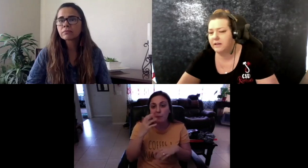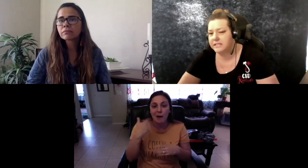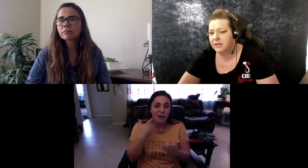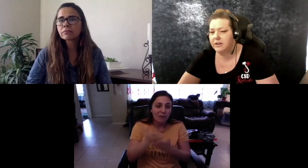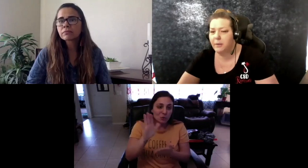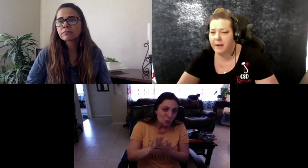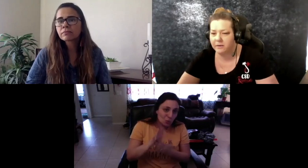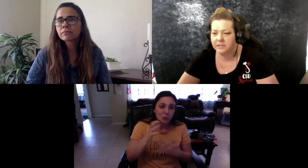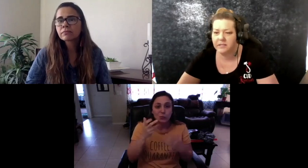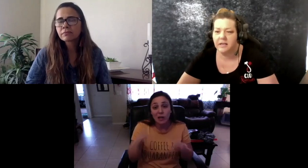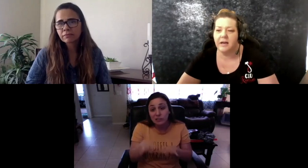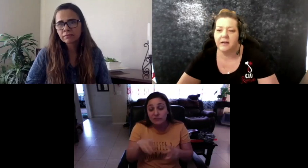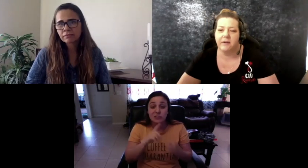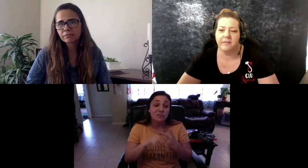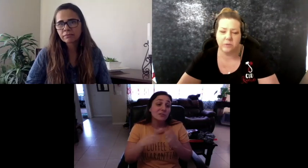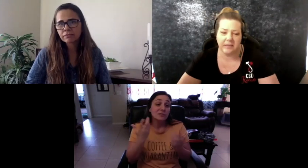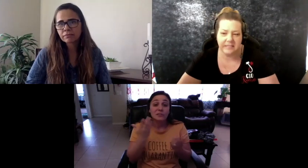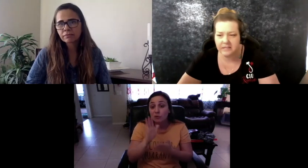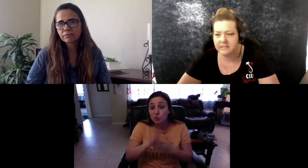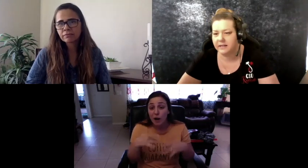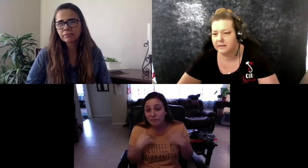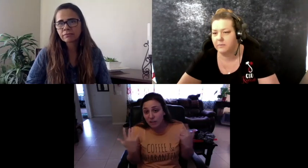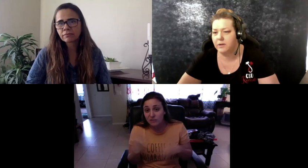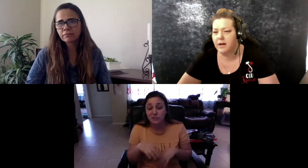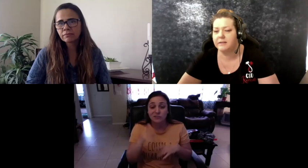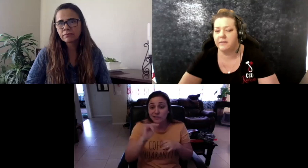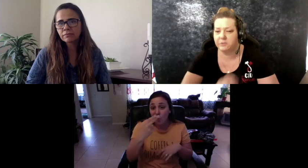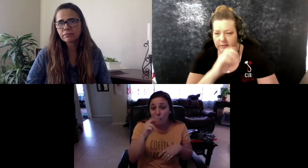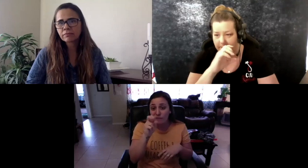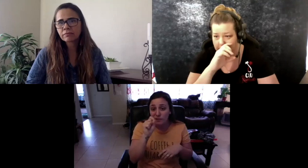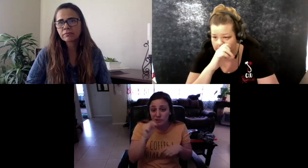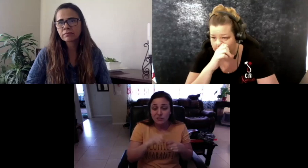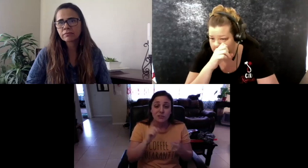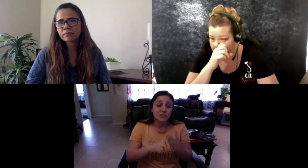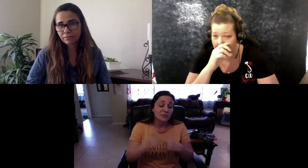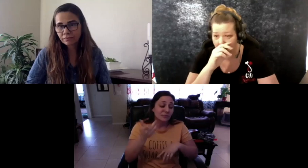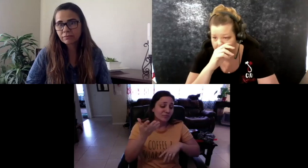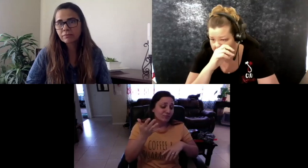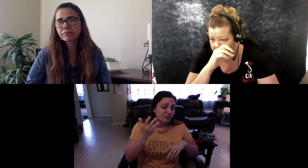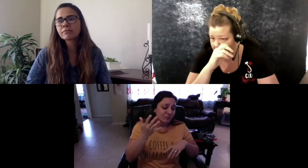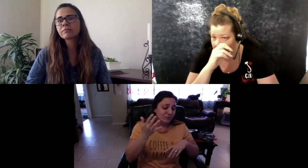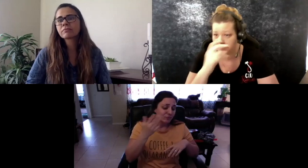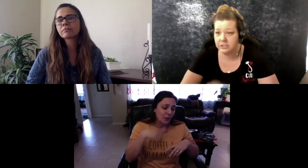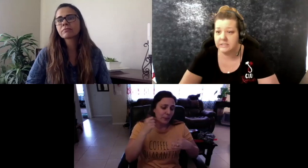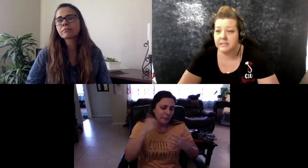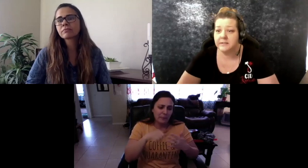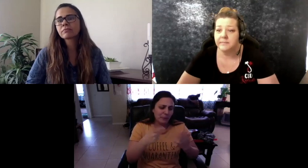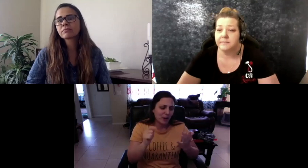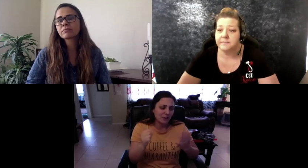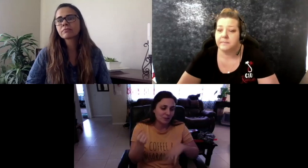and volunteer and help out for after-school activities and whatnot, after-school events, like the Harvest Festival that was